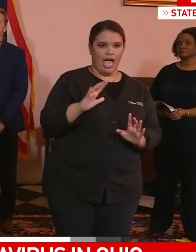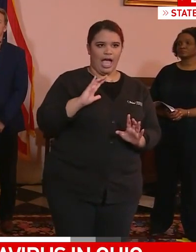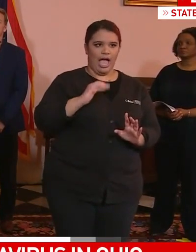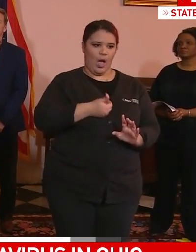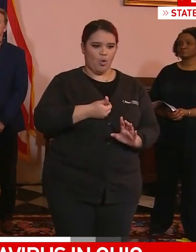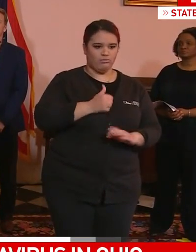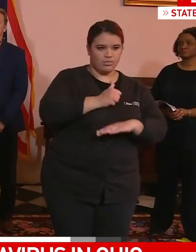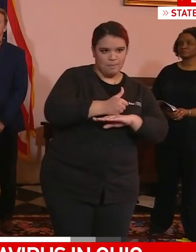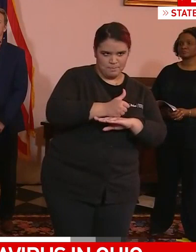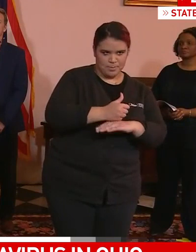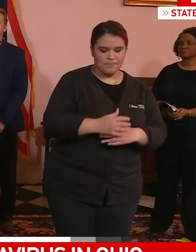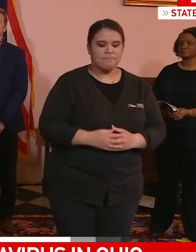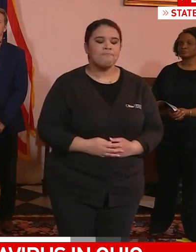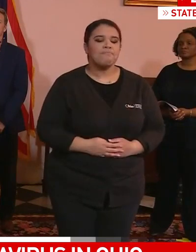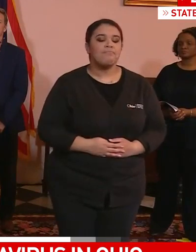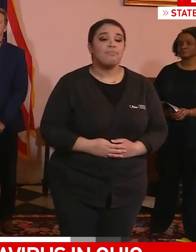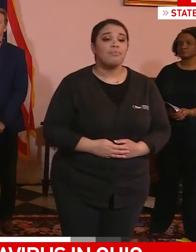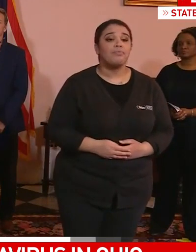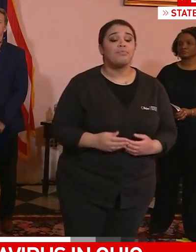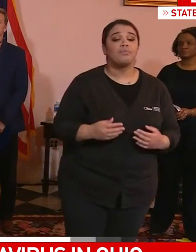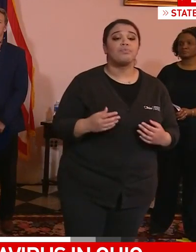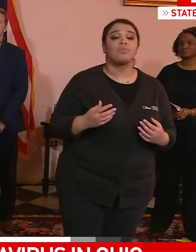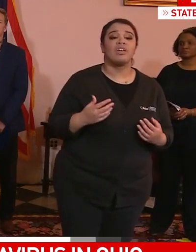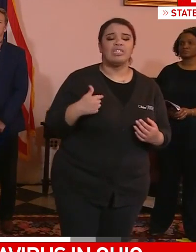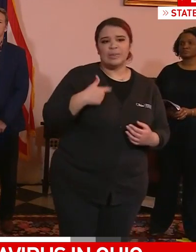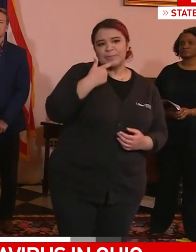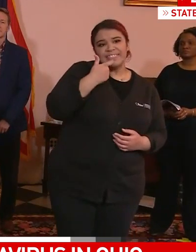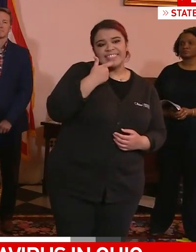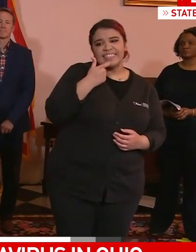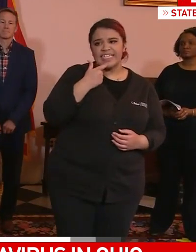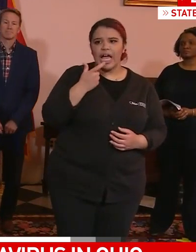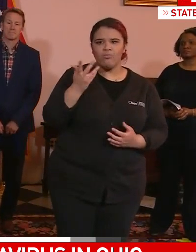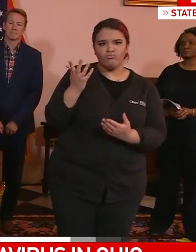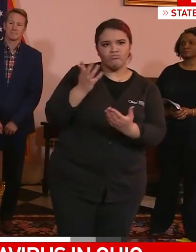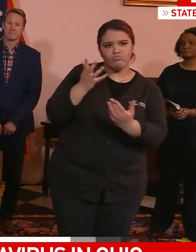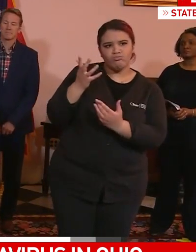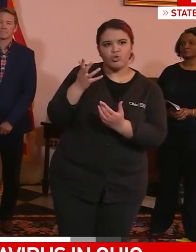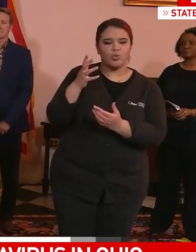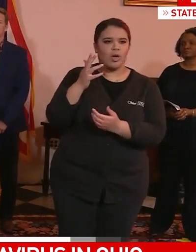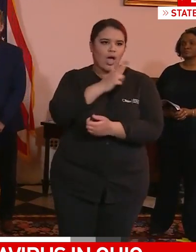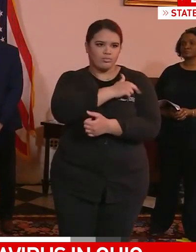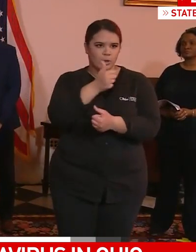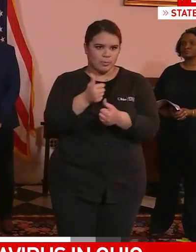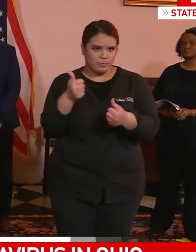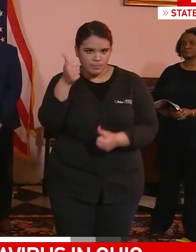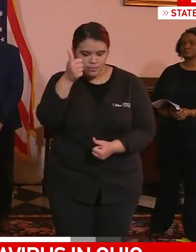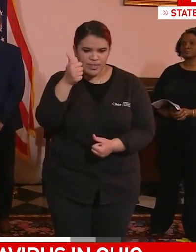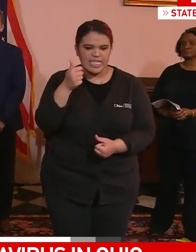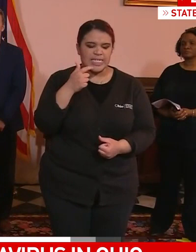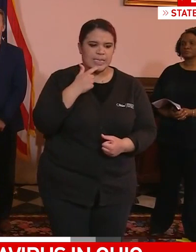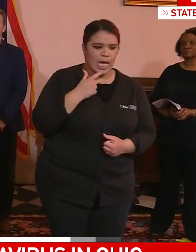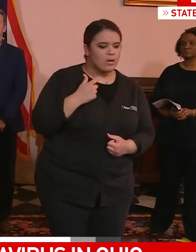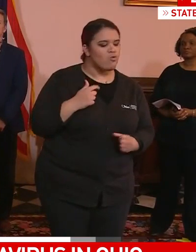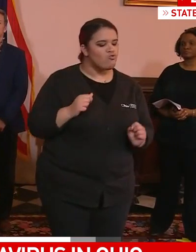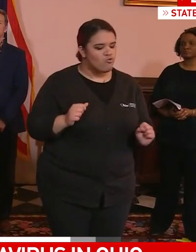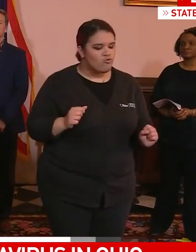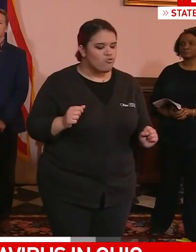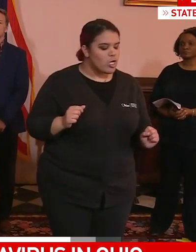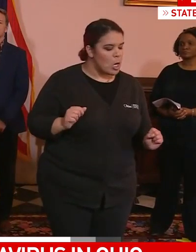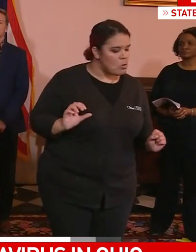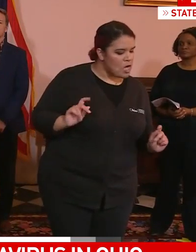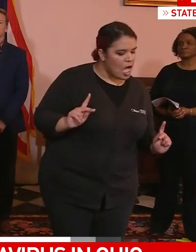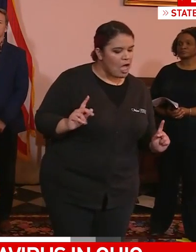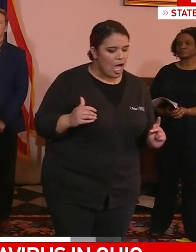hospital, and without much effort, he could surge that to 90 beds. He has the ability,